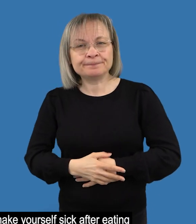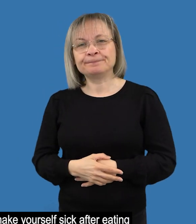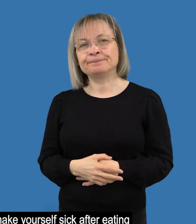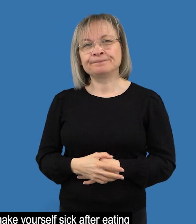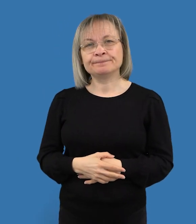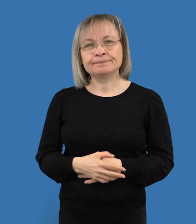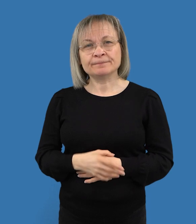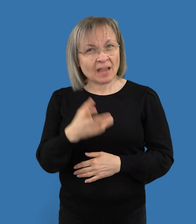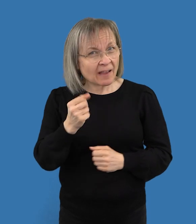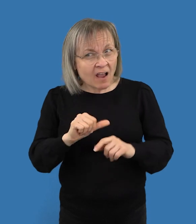eating,